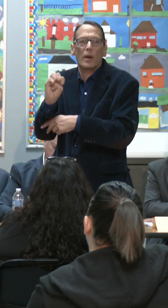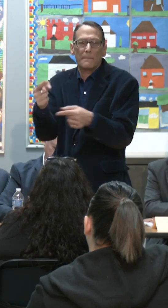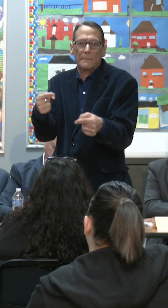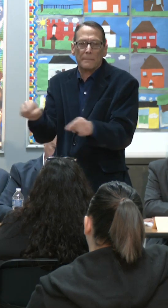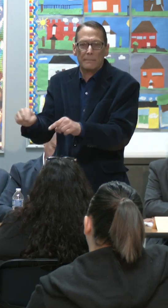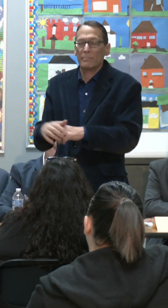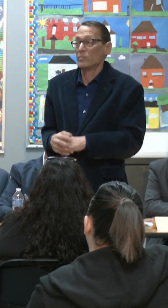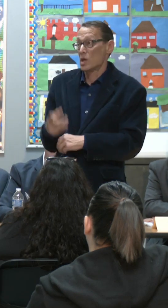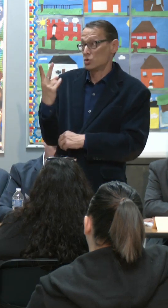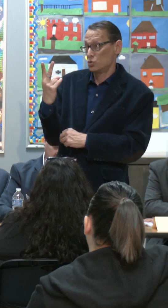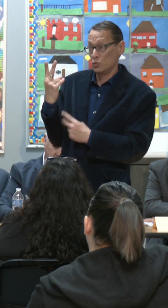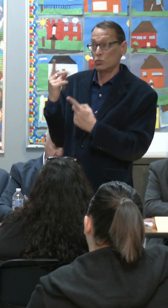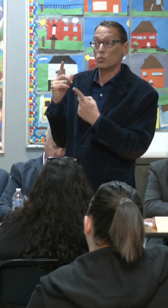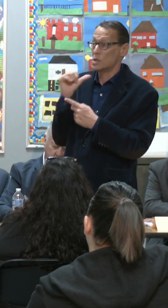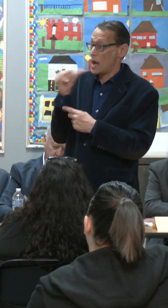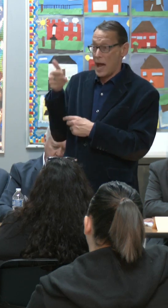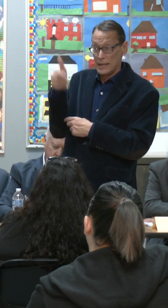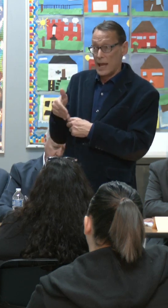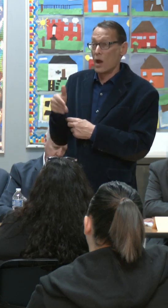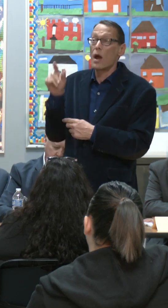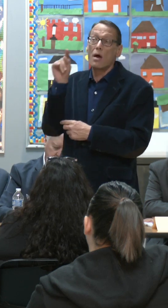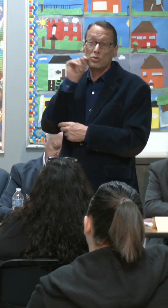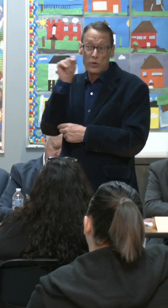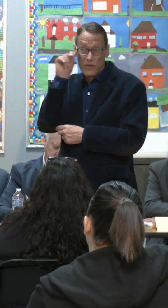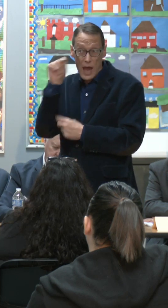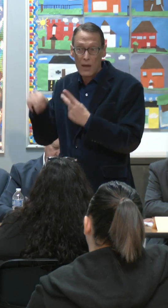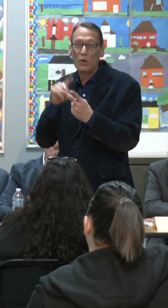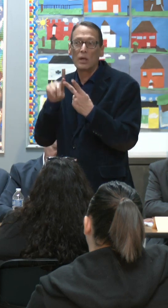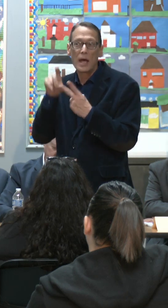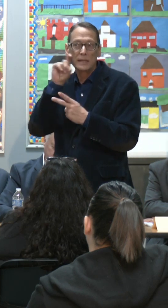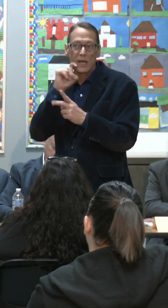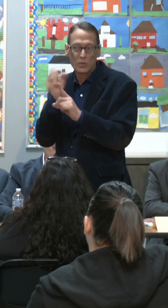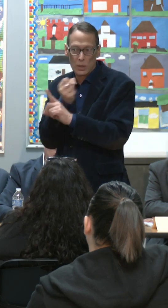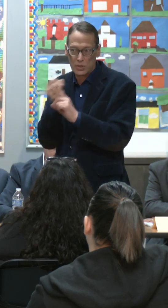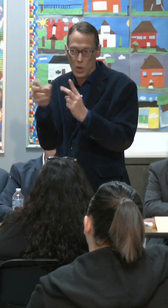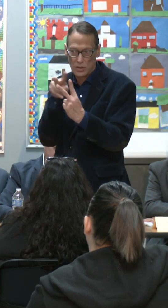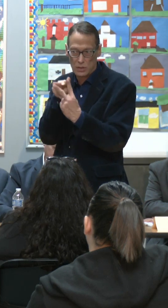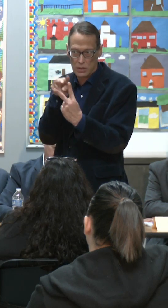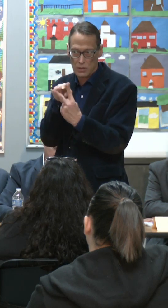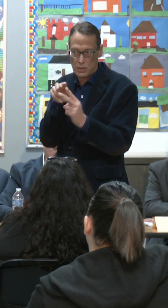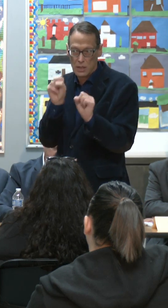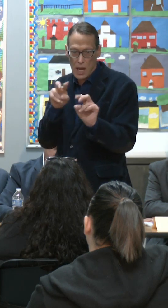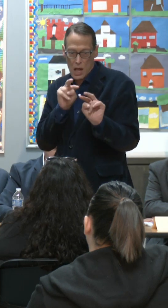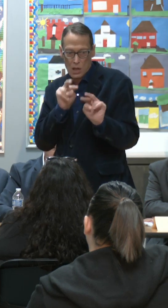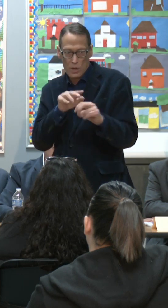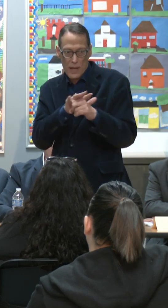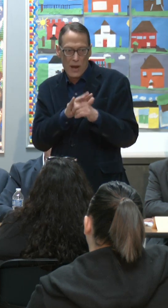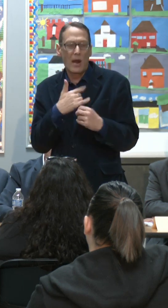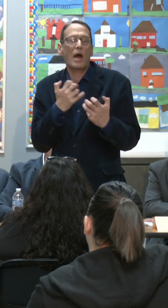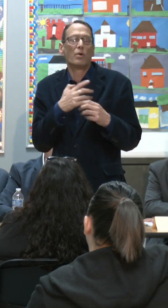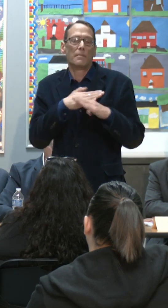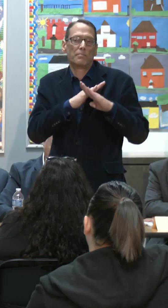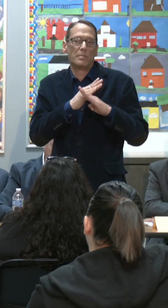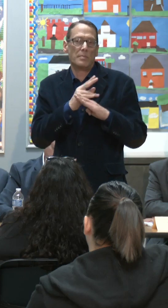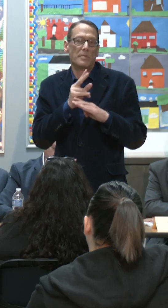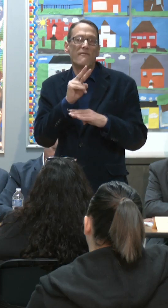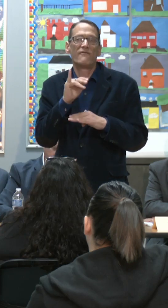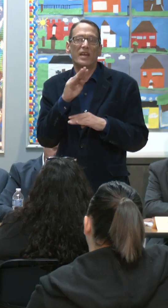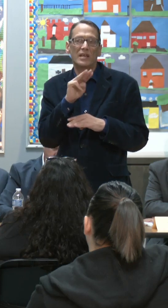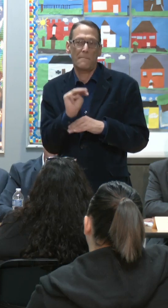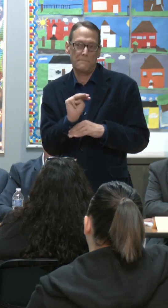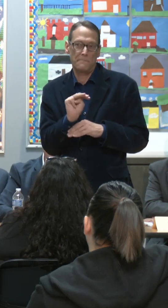what they tell me. But it was a substantial raise to make us competitive. Then the mayor came back and gave a 7% raise to the officers just